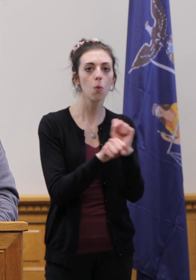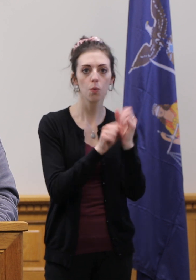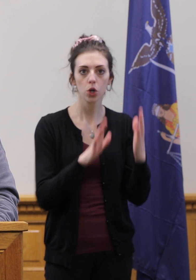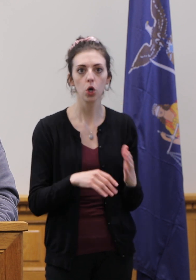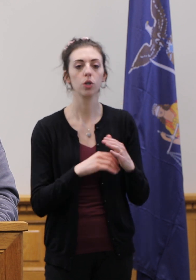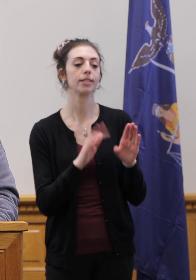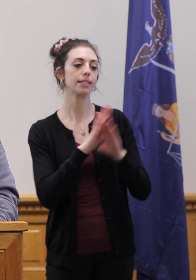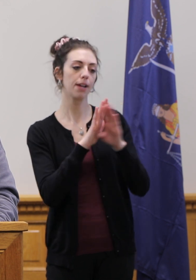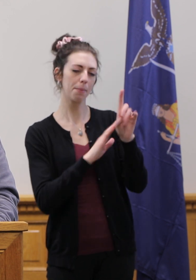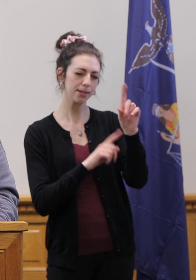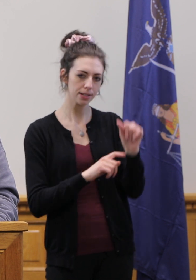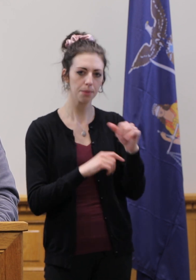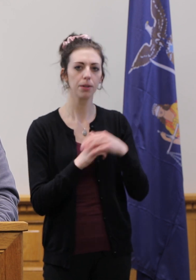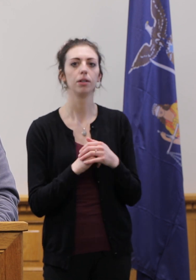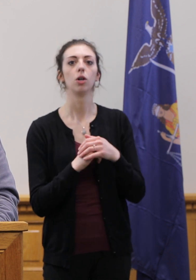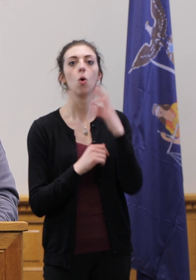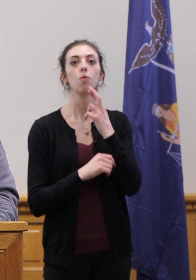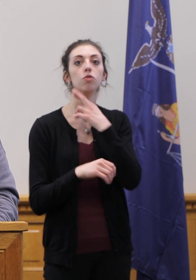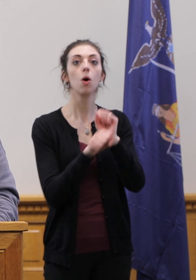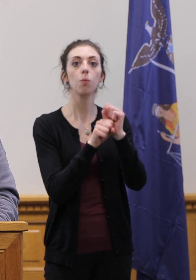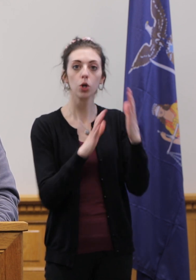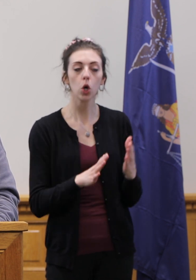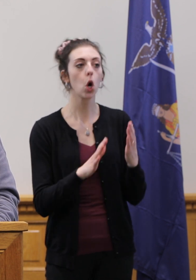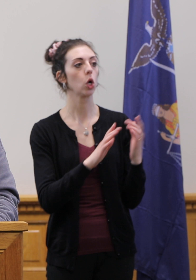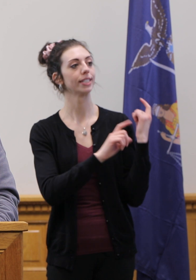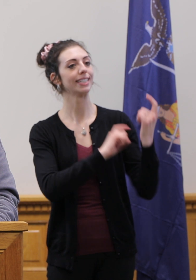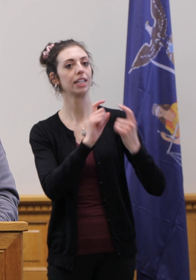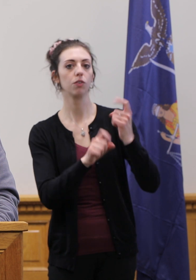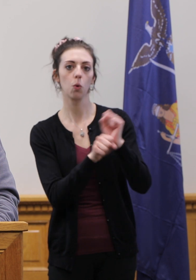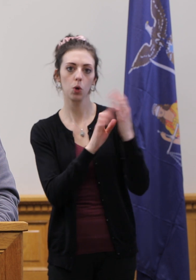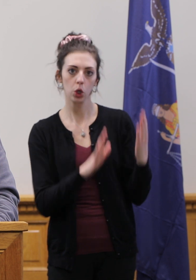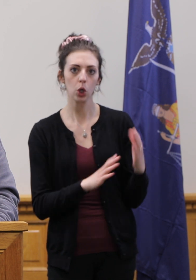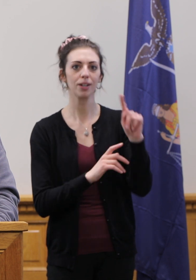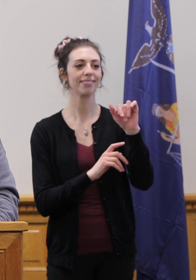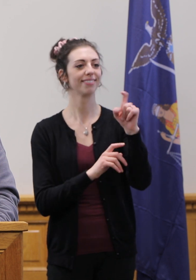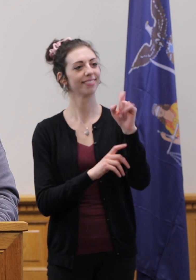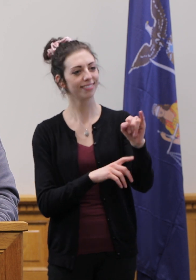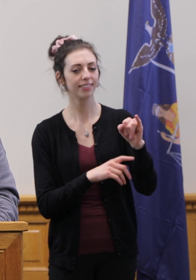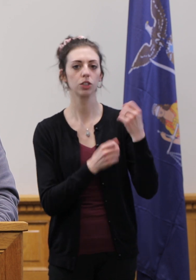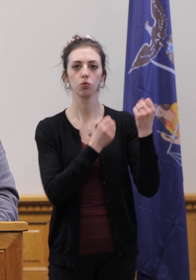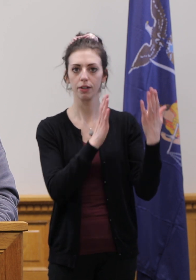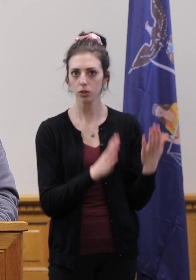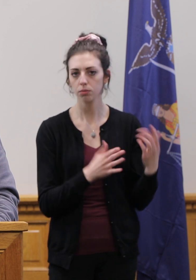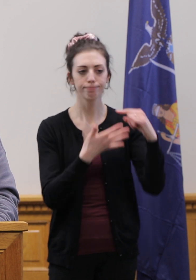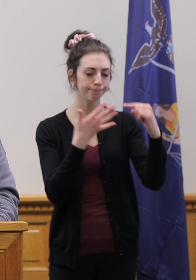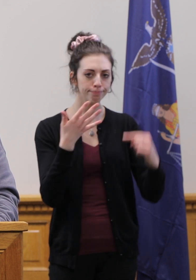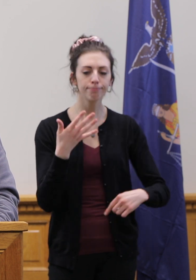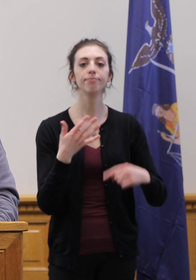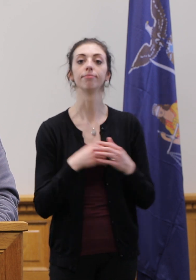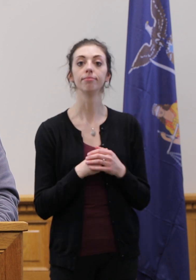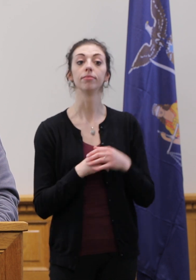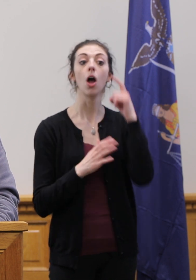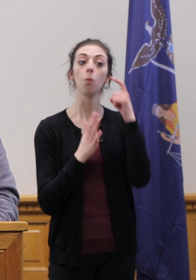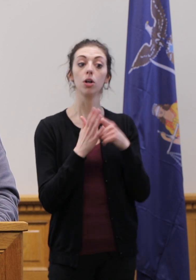developmentally disabled, restaurant employees and delivery workers, and taxi drivers. Although case reports continue